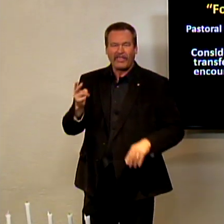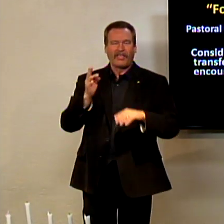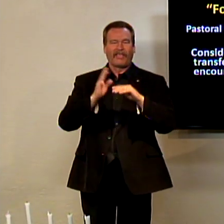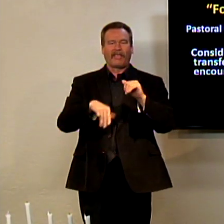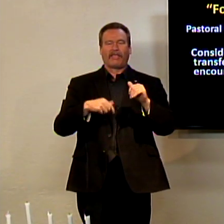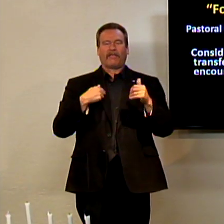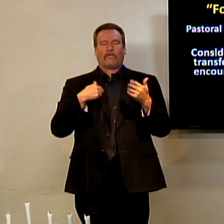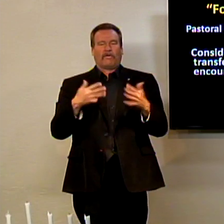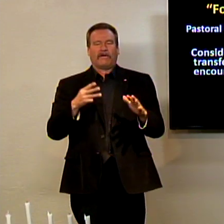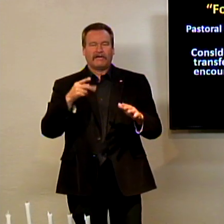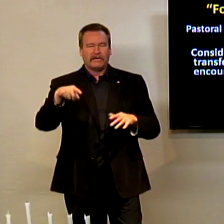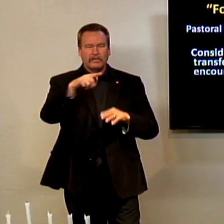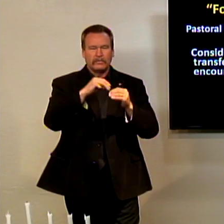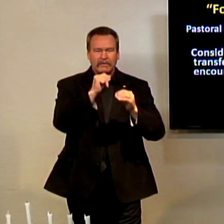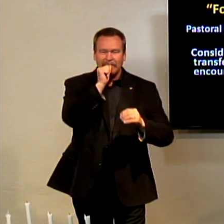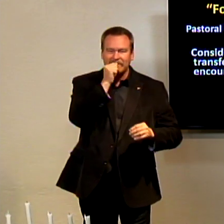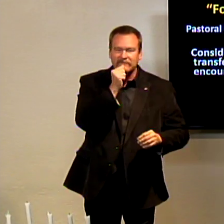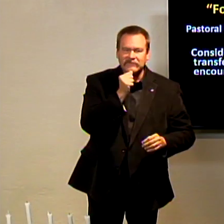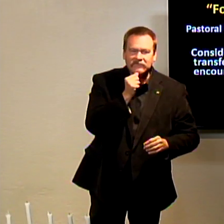God has sent another person.